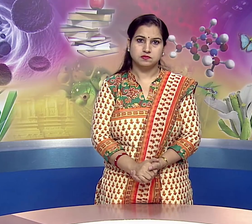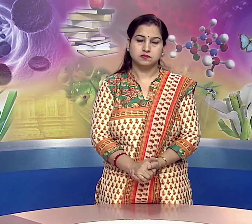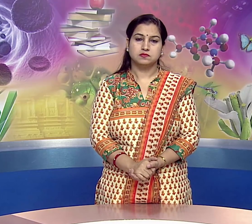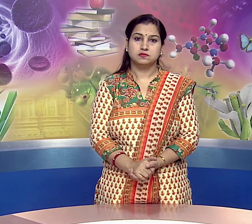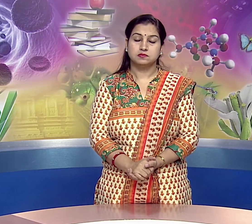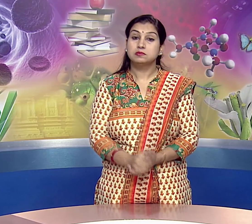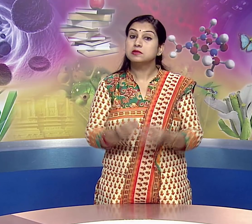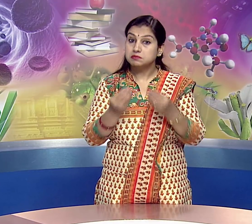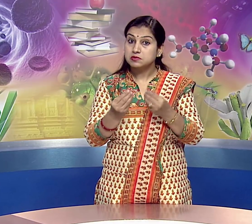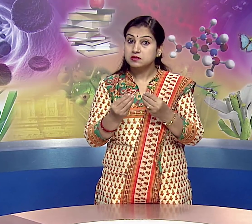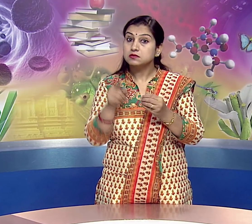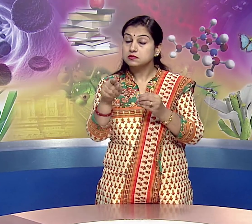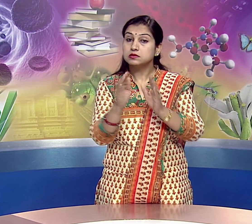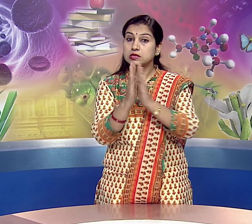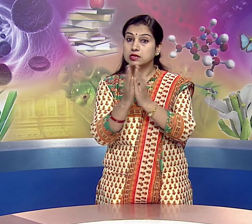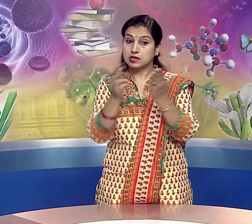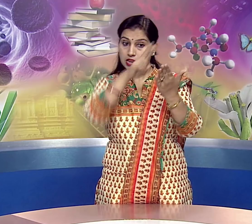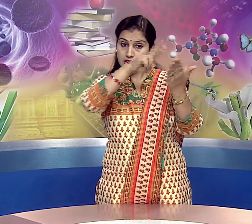Please read this lesson again